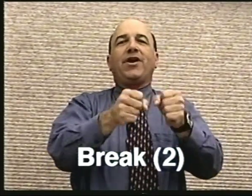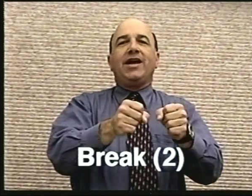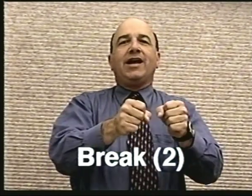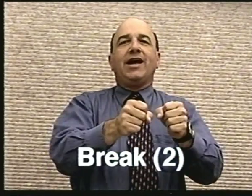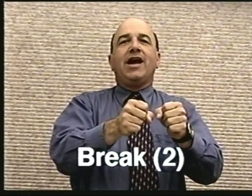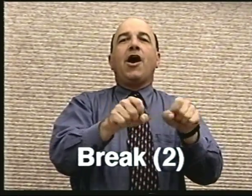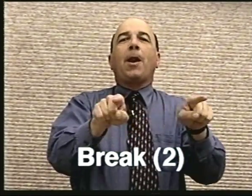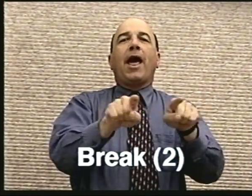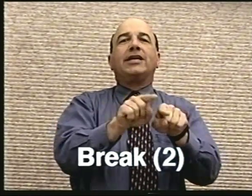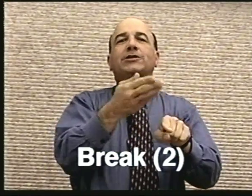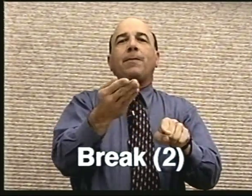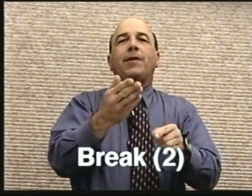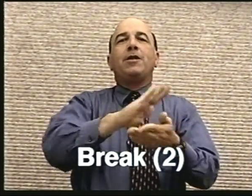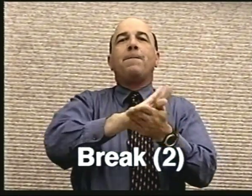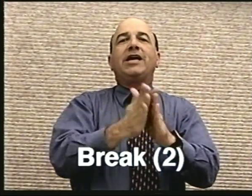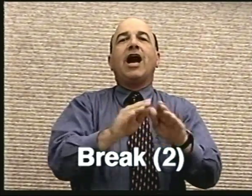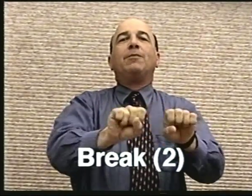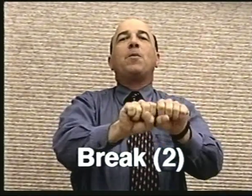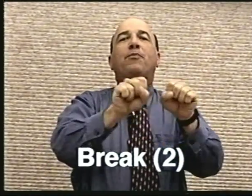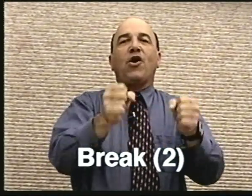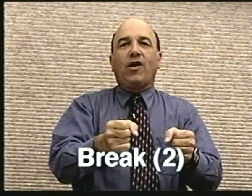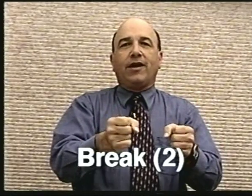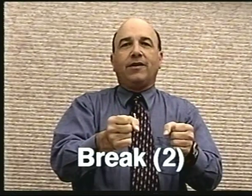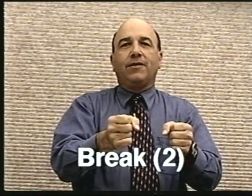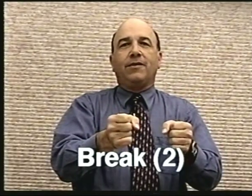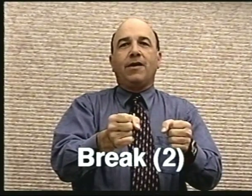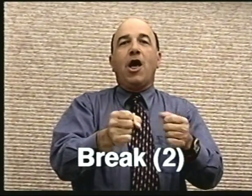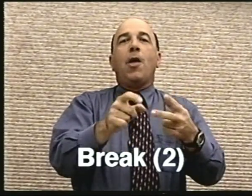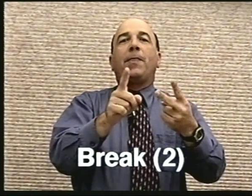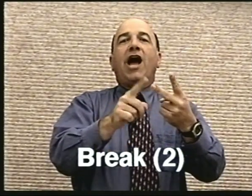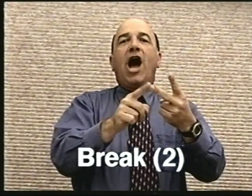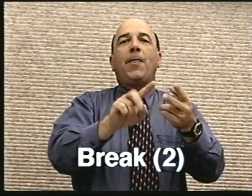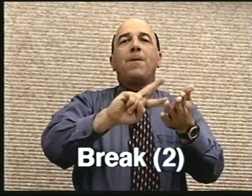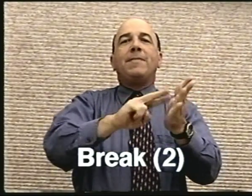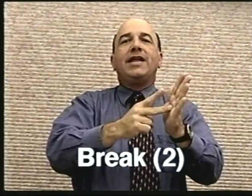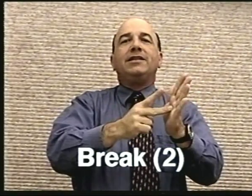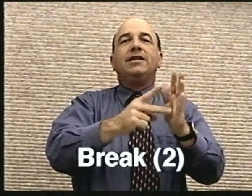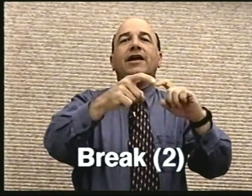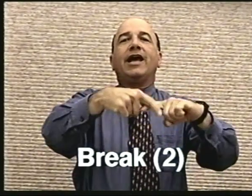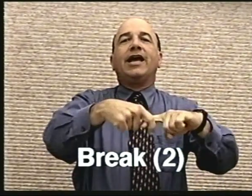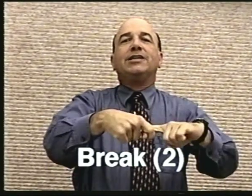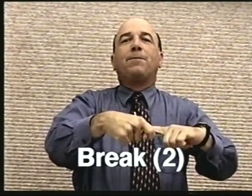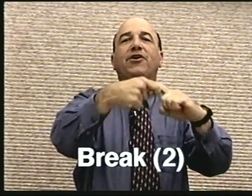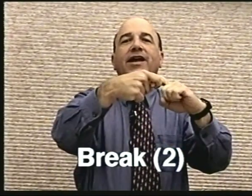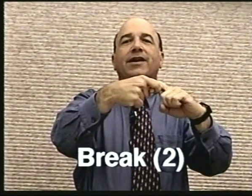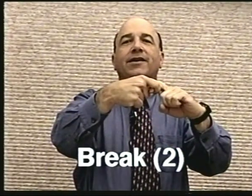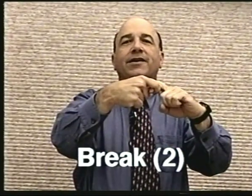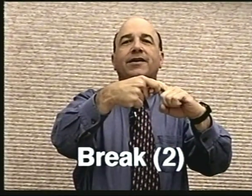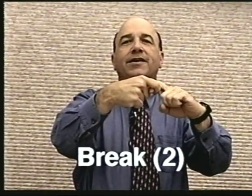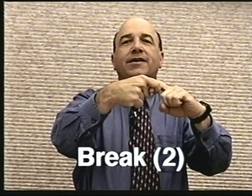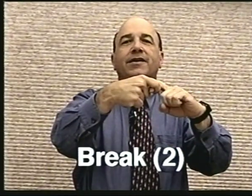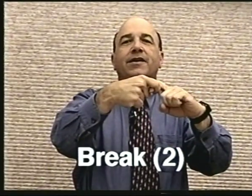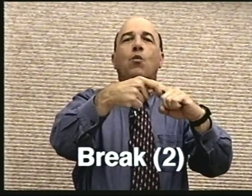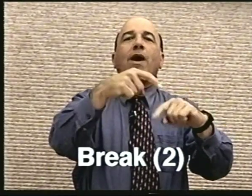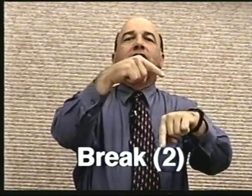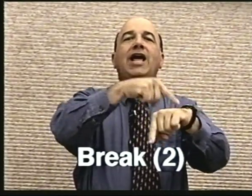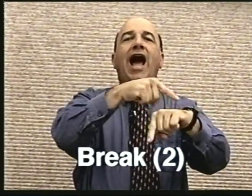break like something becomes broken. The other meaning is break. When